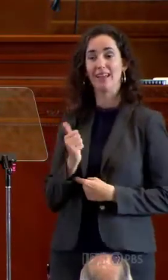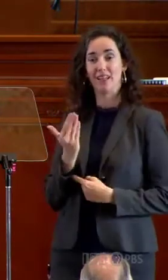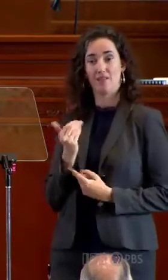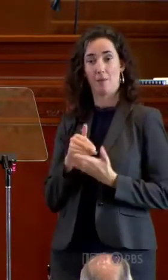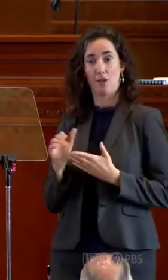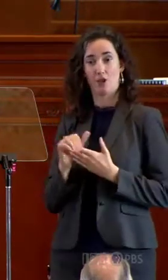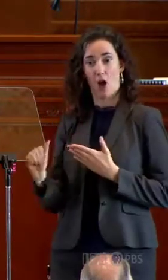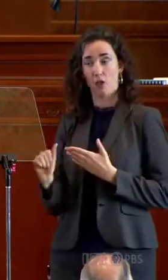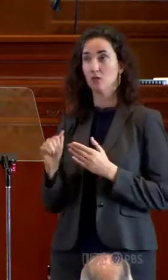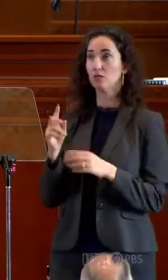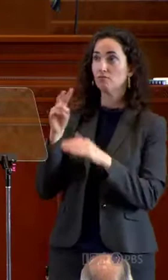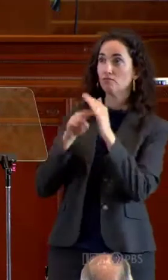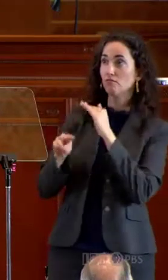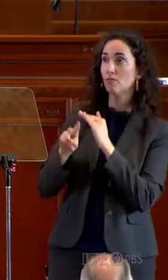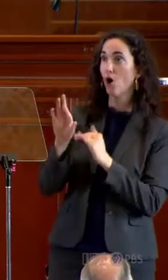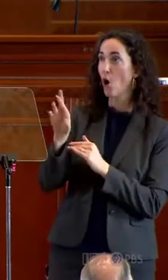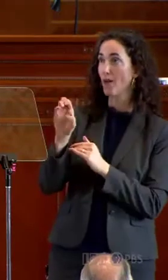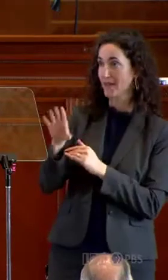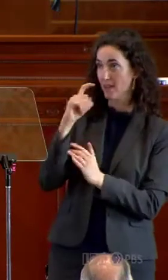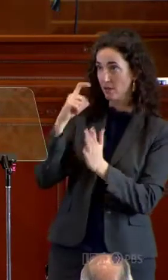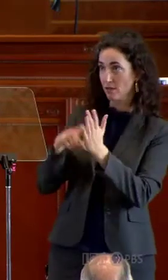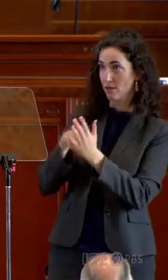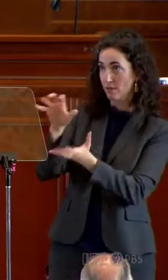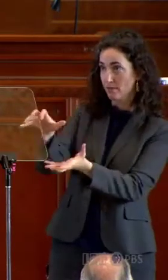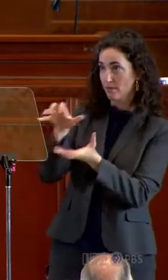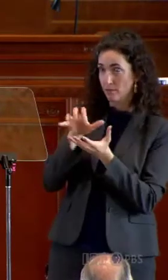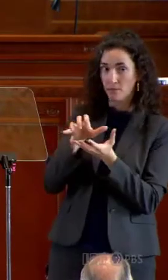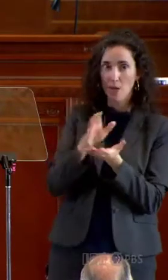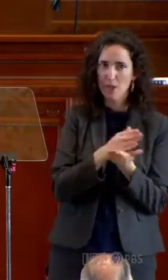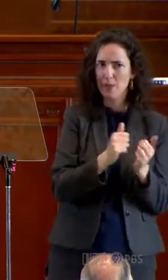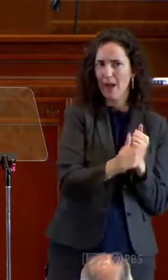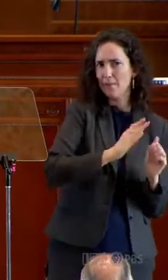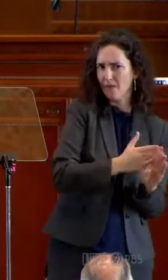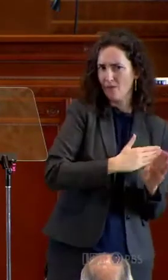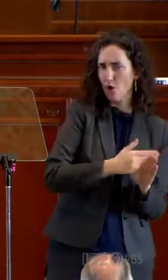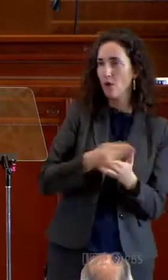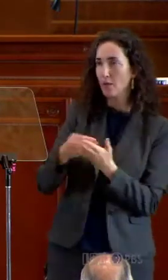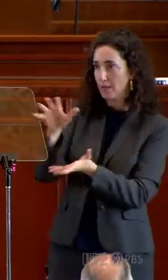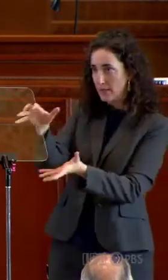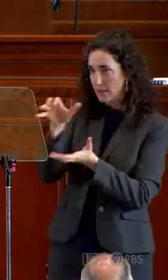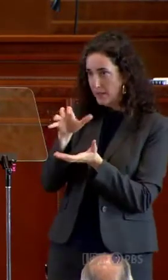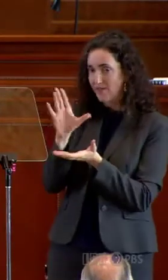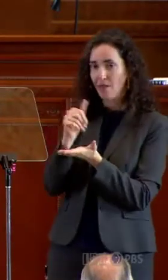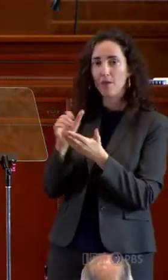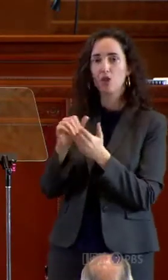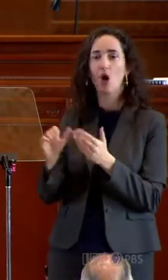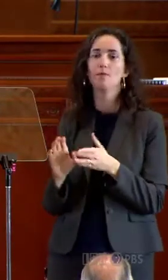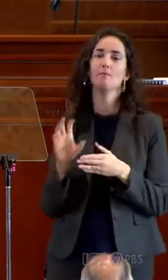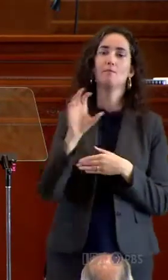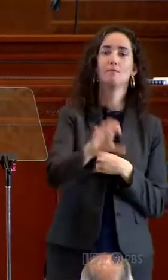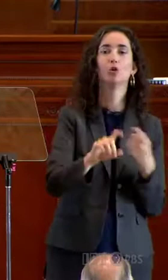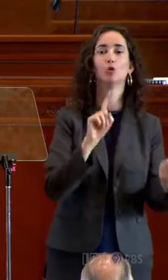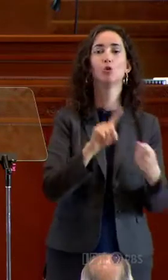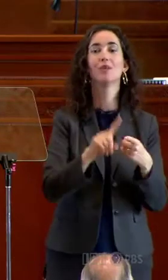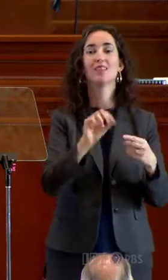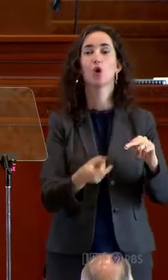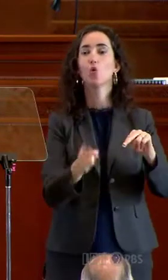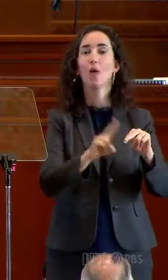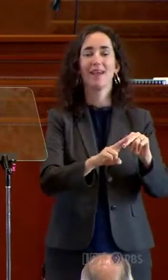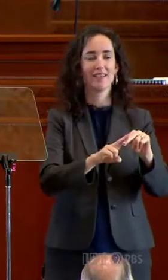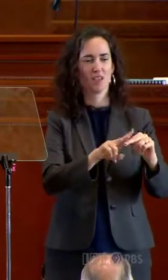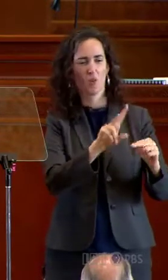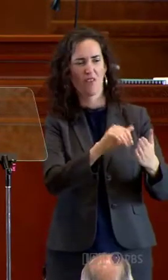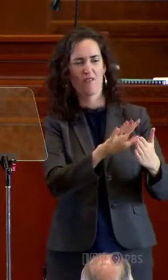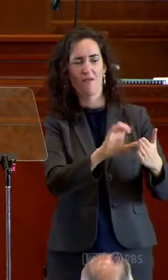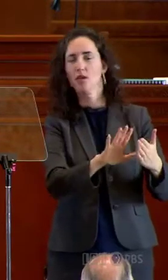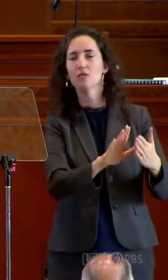revenue forecast that the REC may recognize before the budget is passed go to increasing teacher raises to $2,000. It